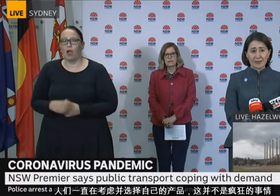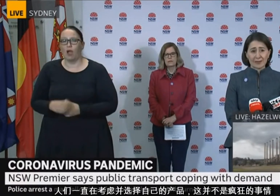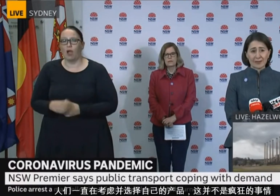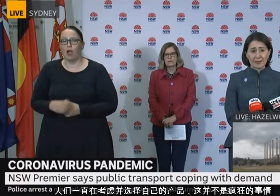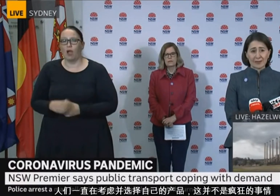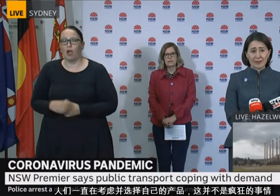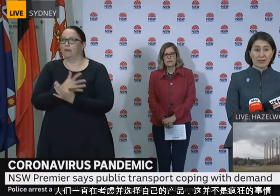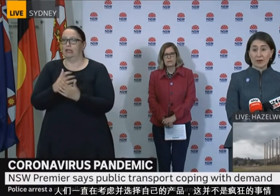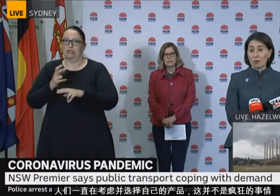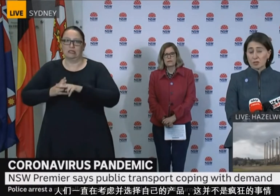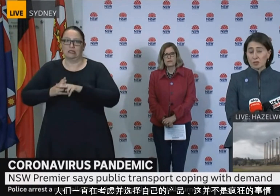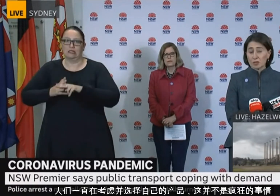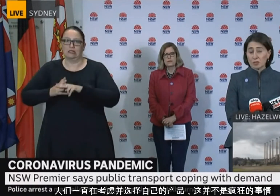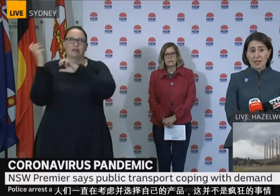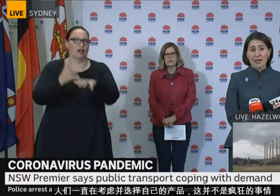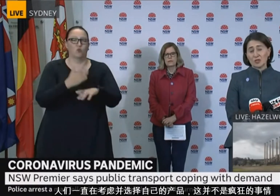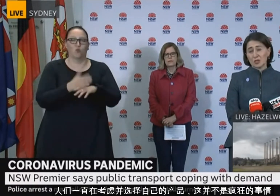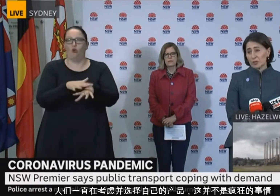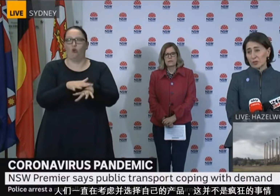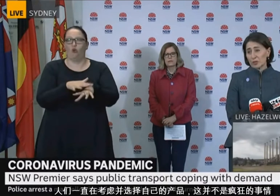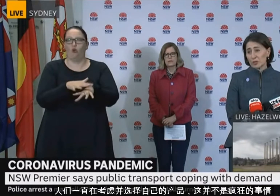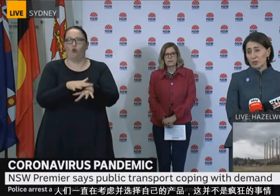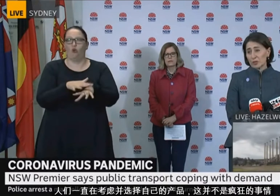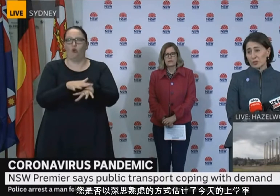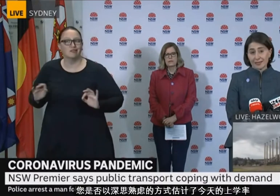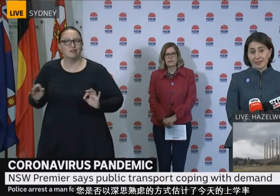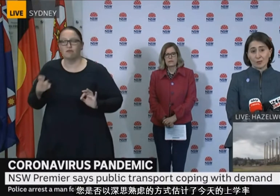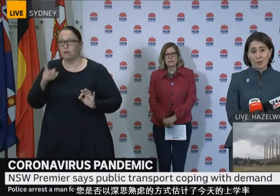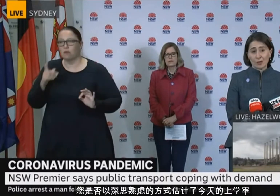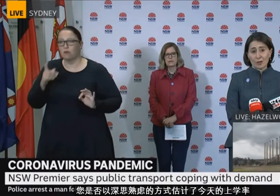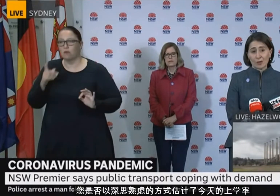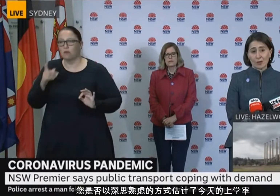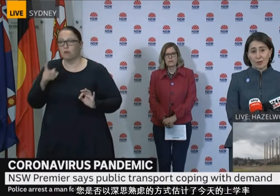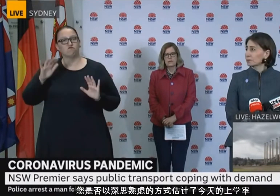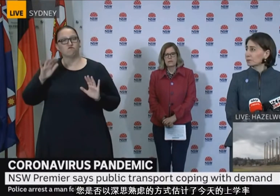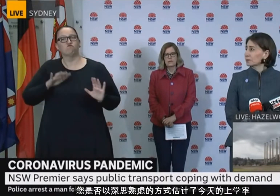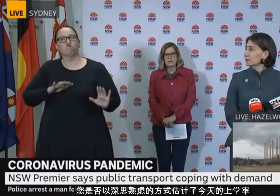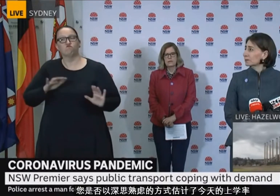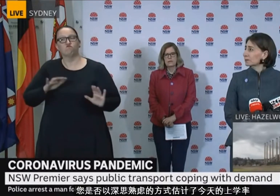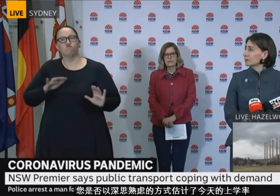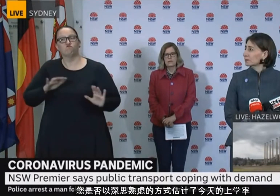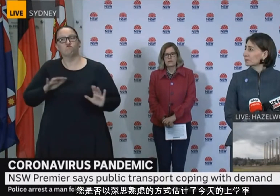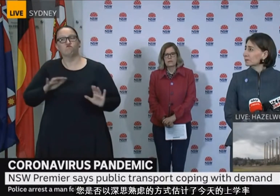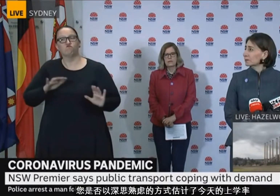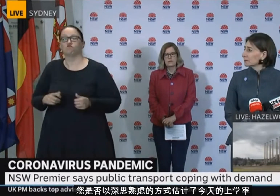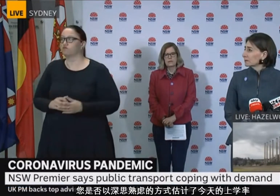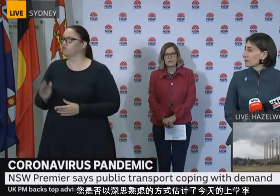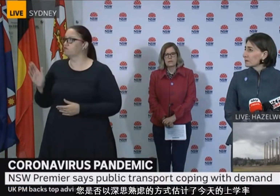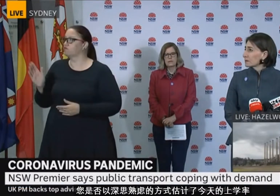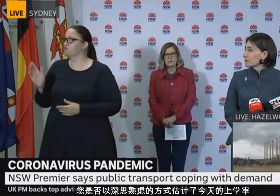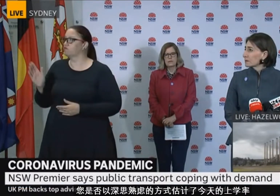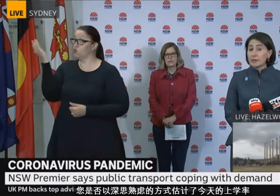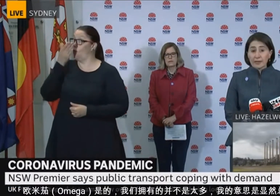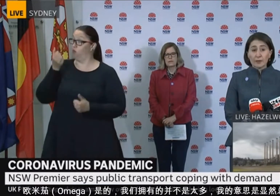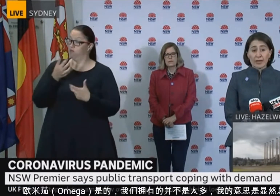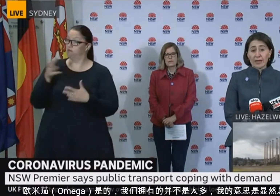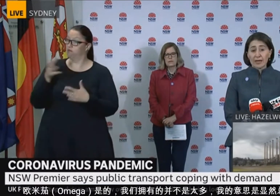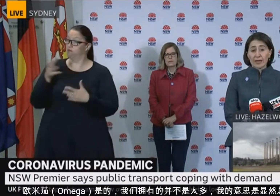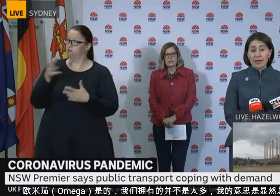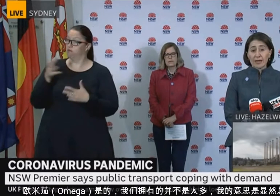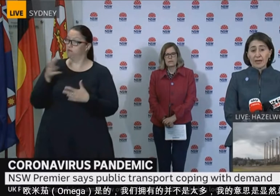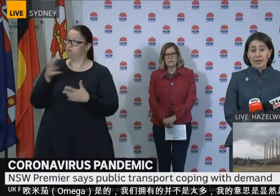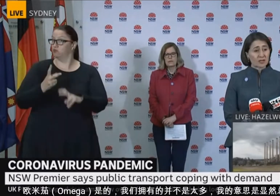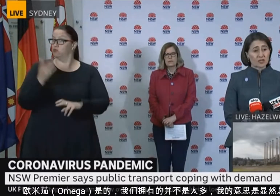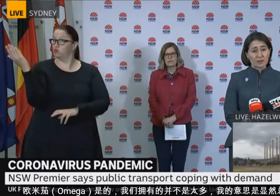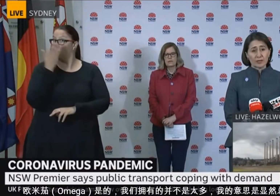there hasn't been a mad rush, that people are considering their options and doing it in a very considered way. Do you have any estimate on school attendance today